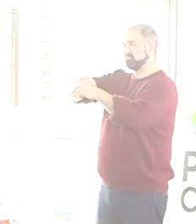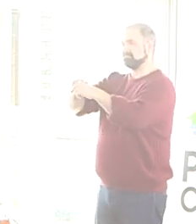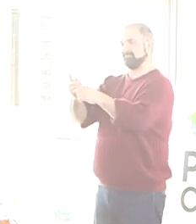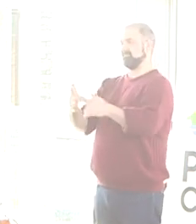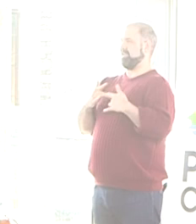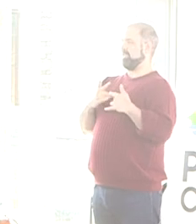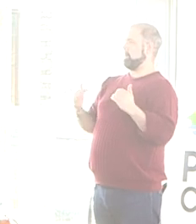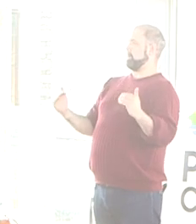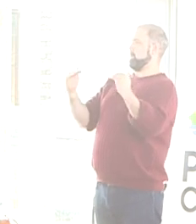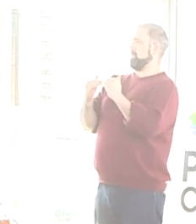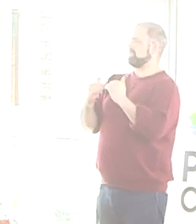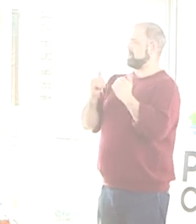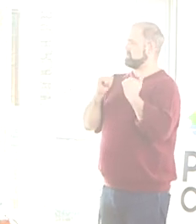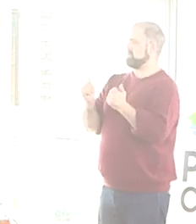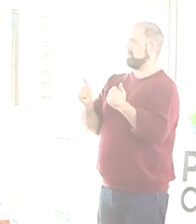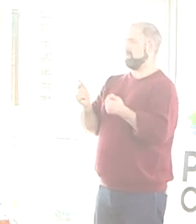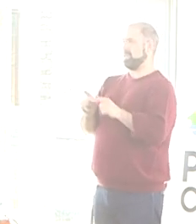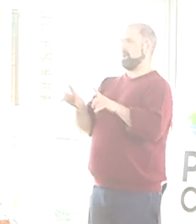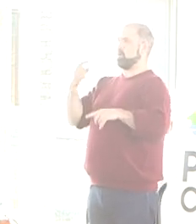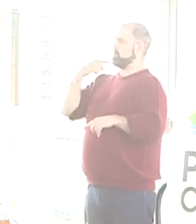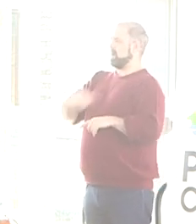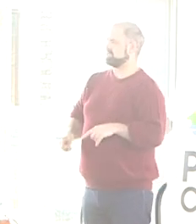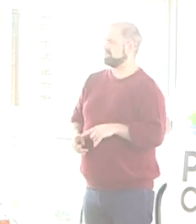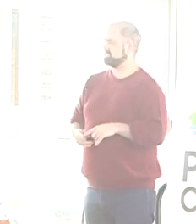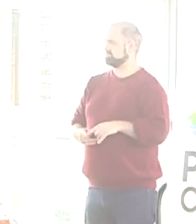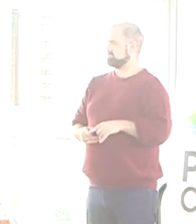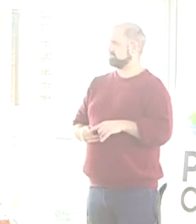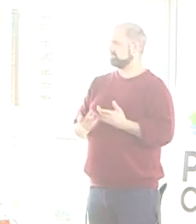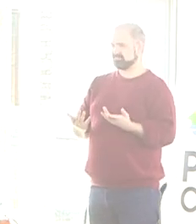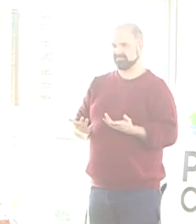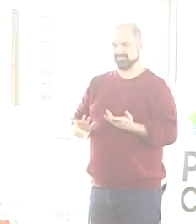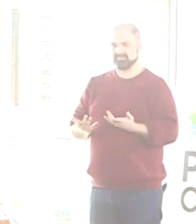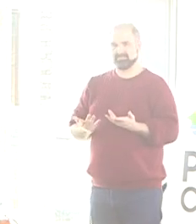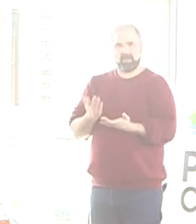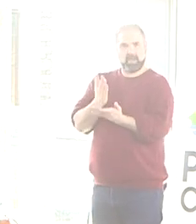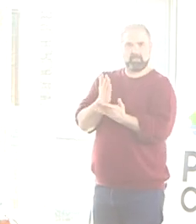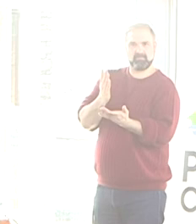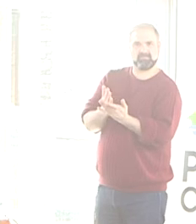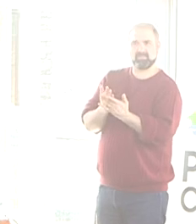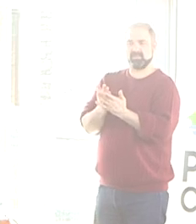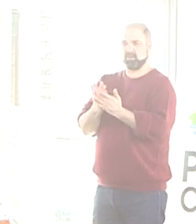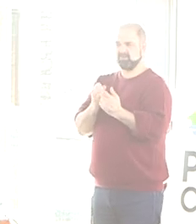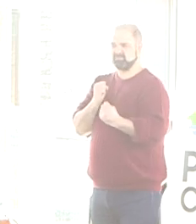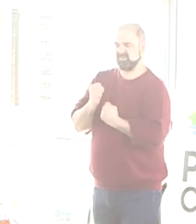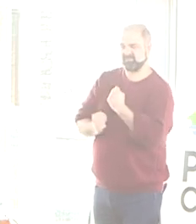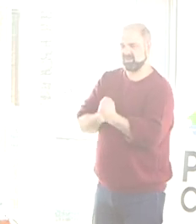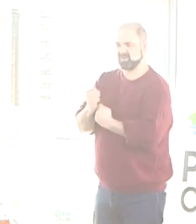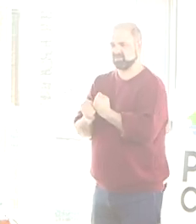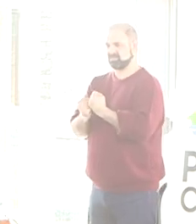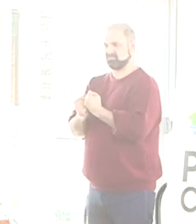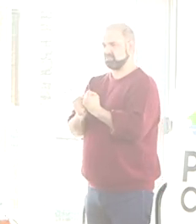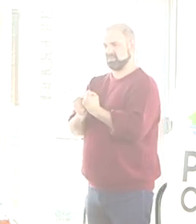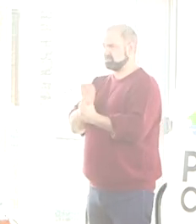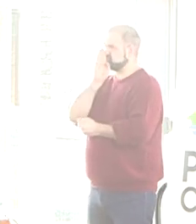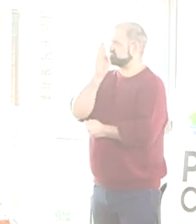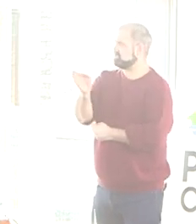their equality as being something that is just right. You don't. The idea that it's something that had to be fought for has